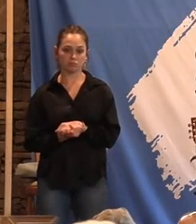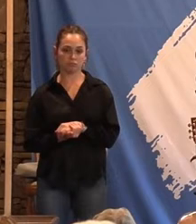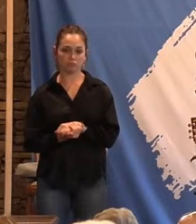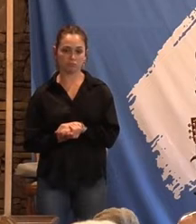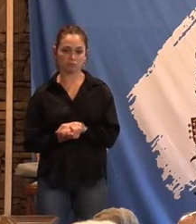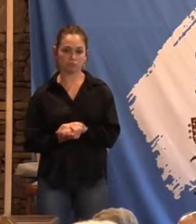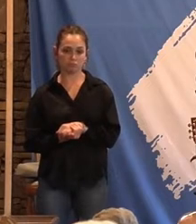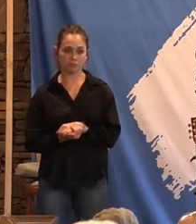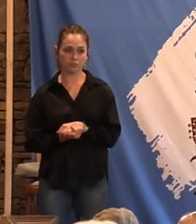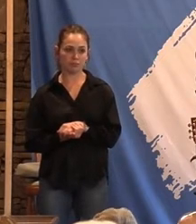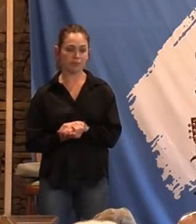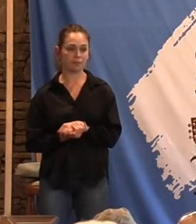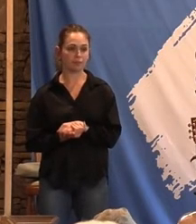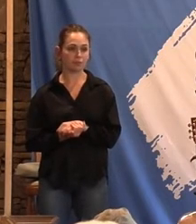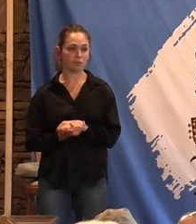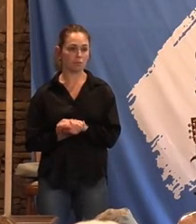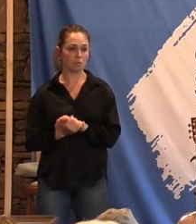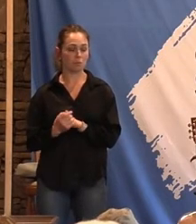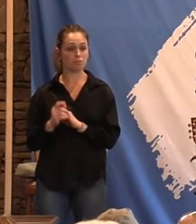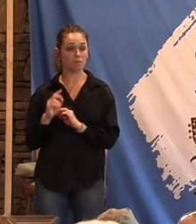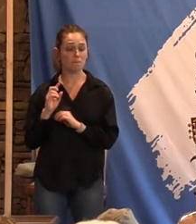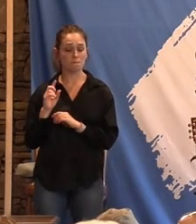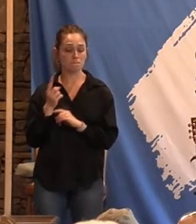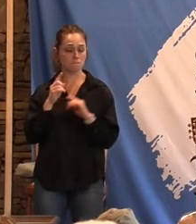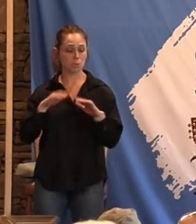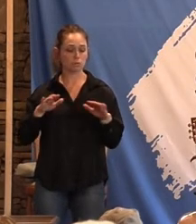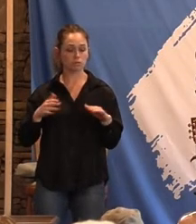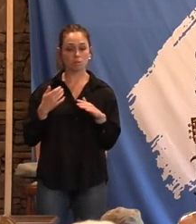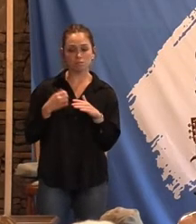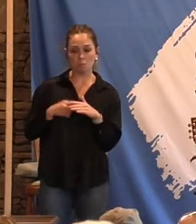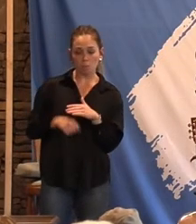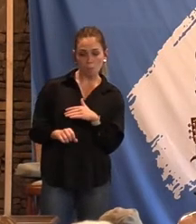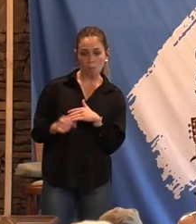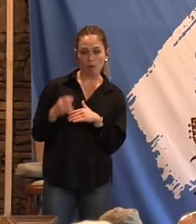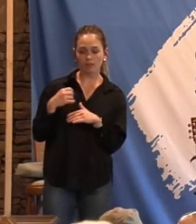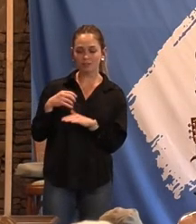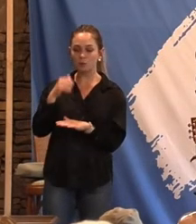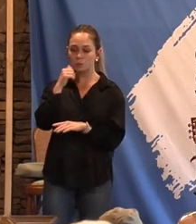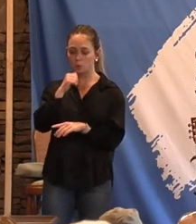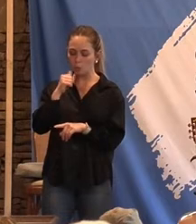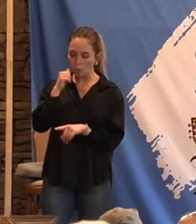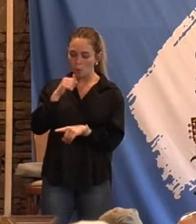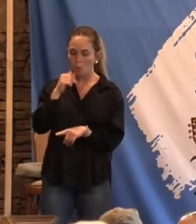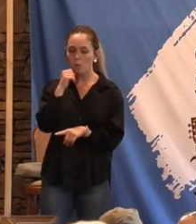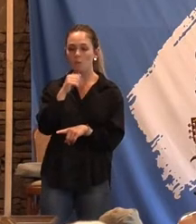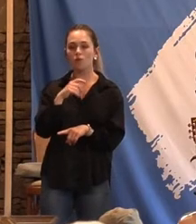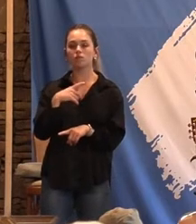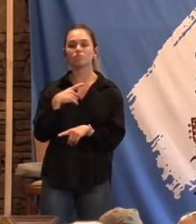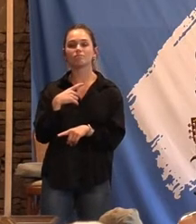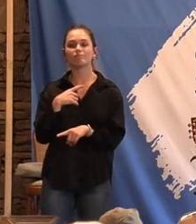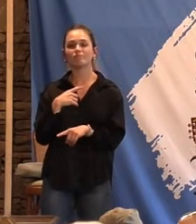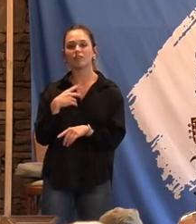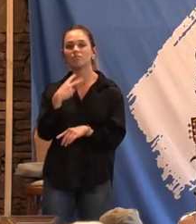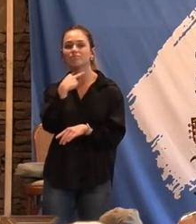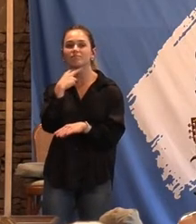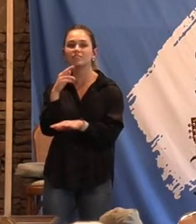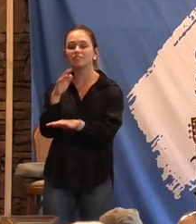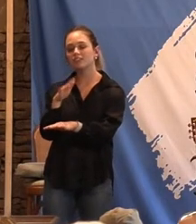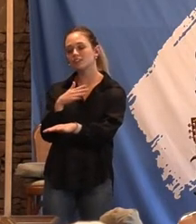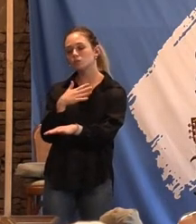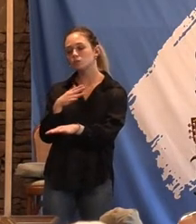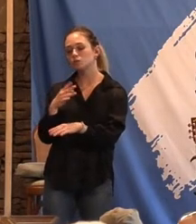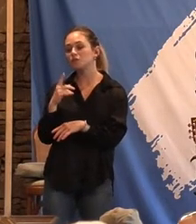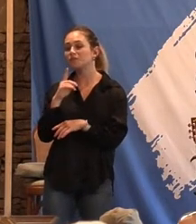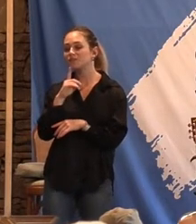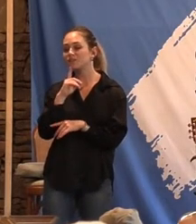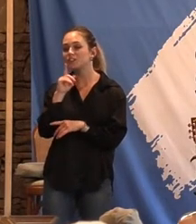And when our first child was born, our little girl, I sang to her the